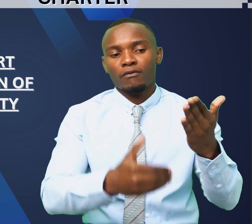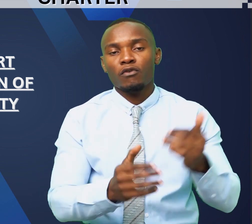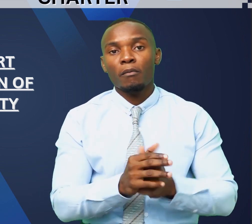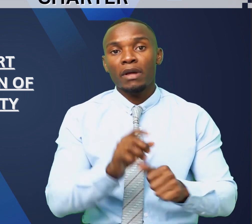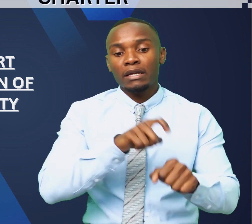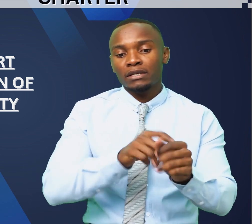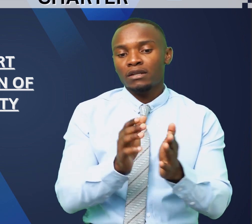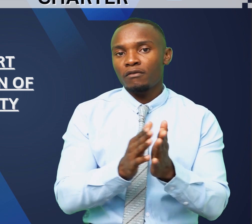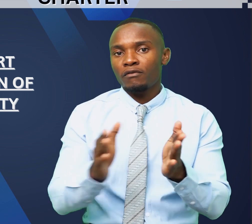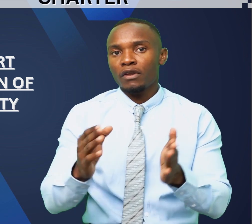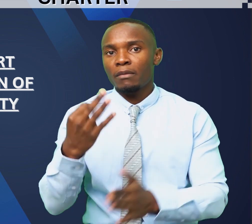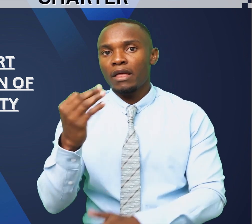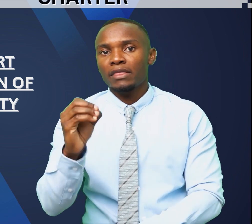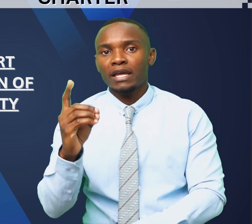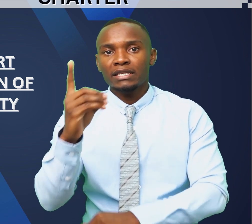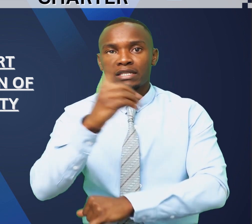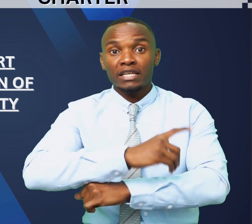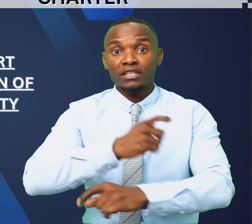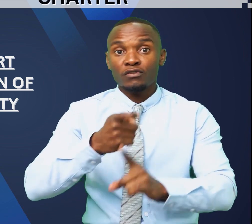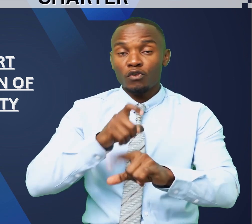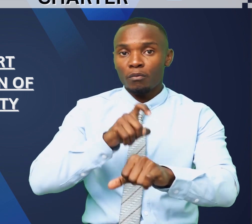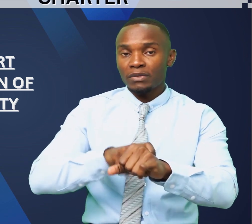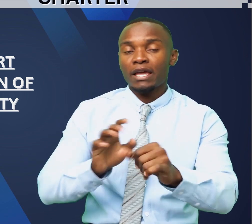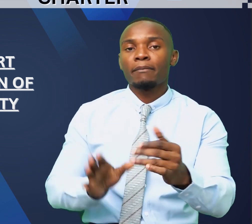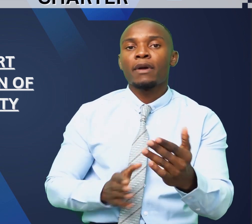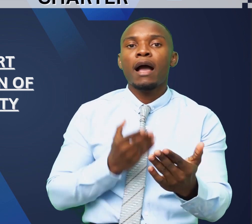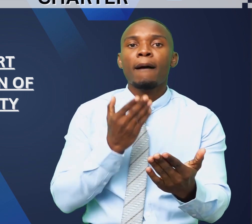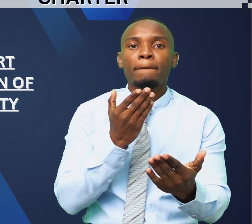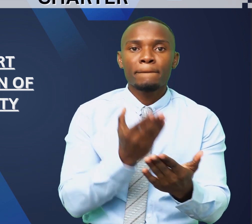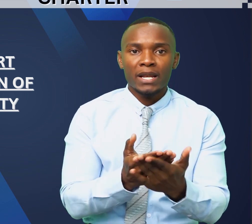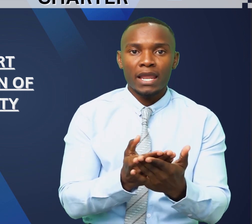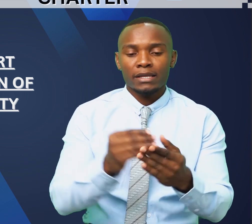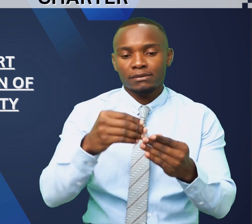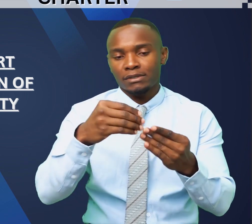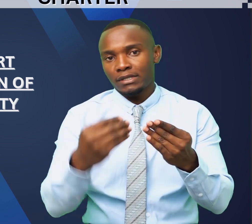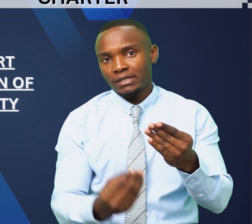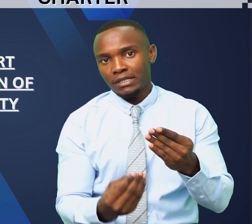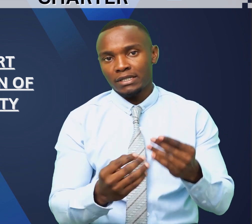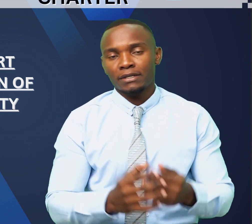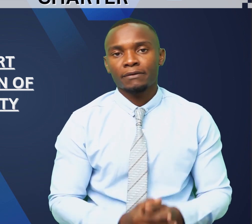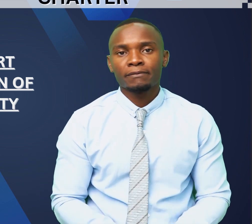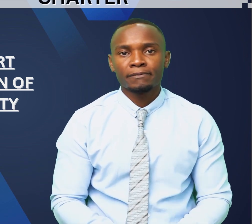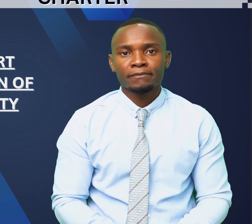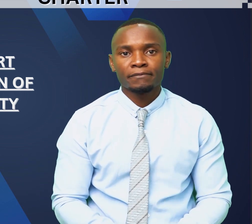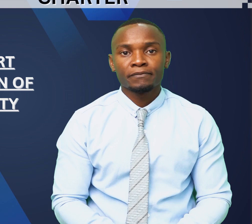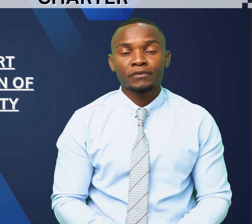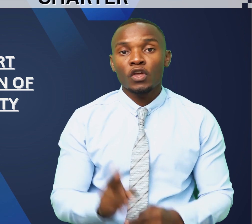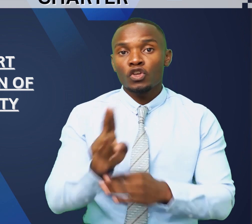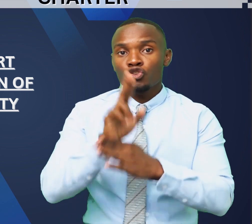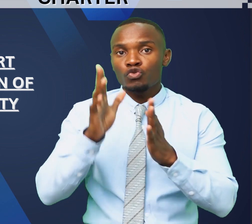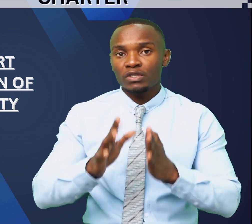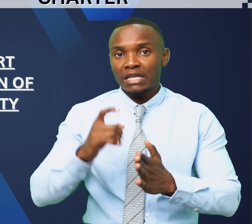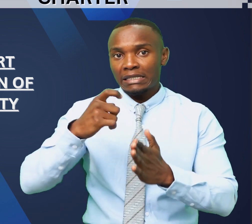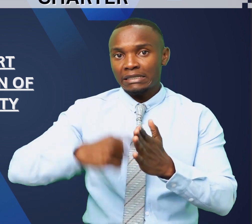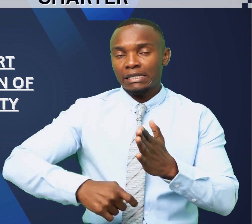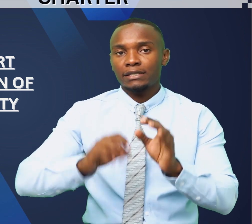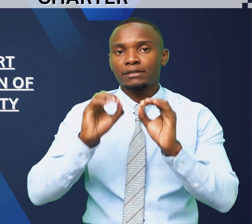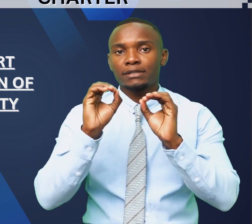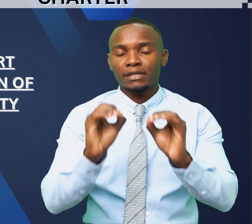Timeline 30 days from the date of application receipt. User charges: nil.